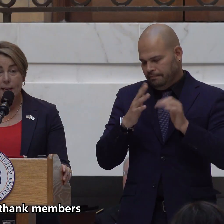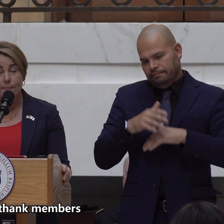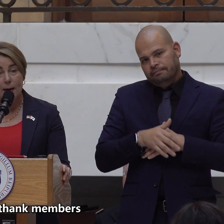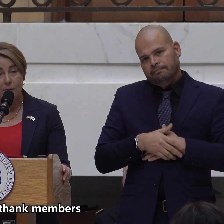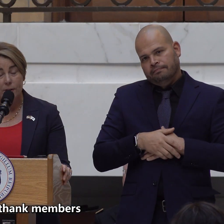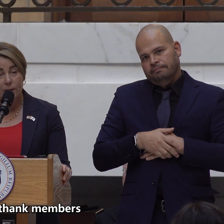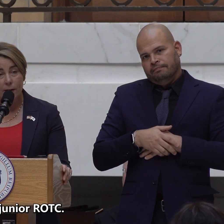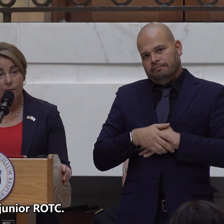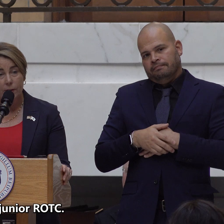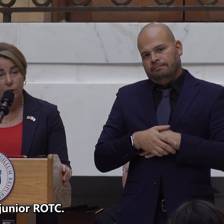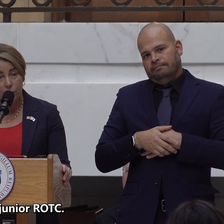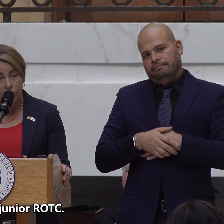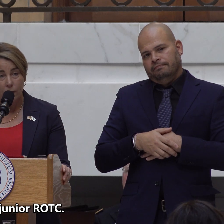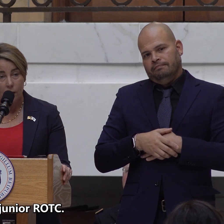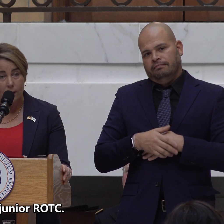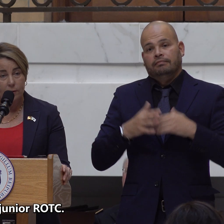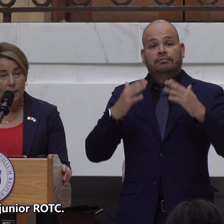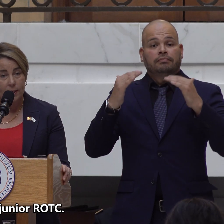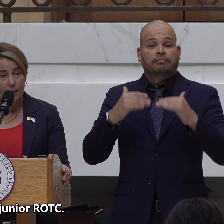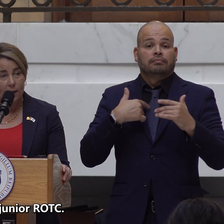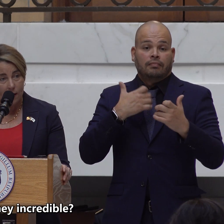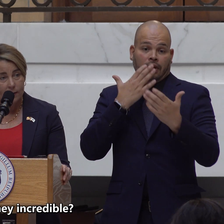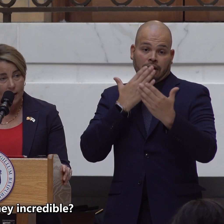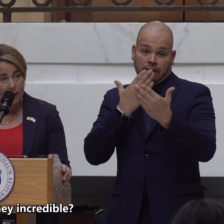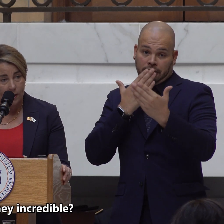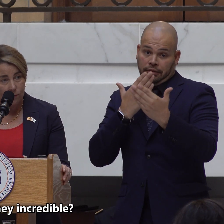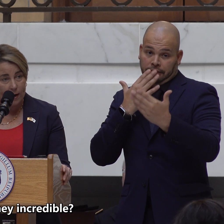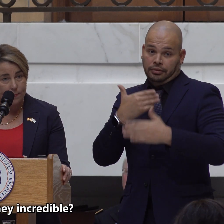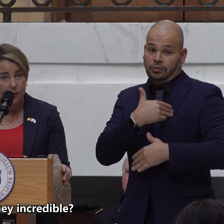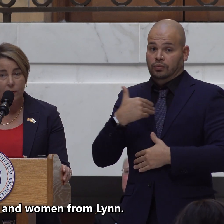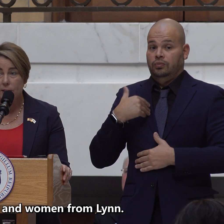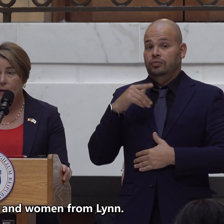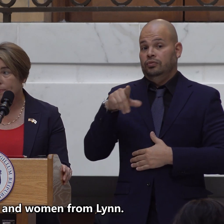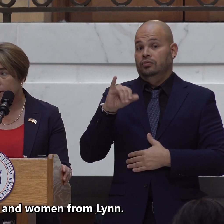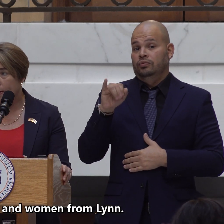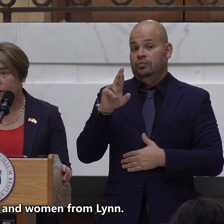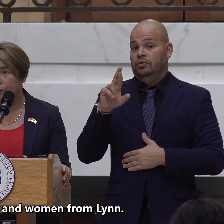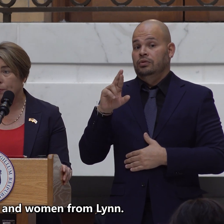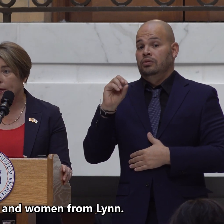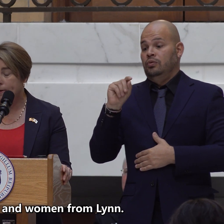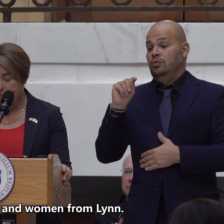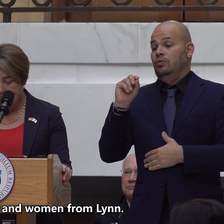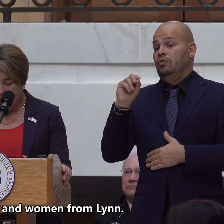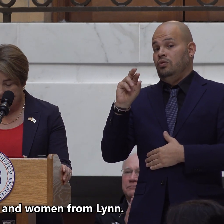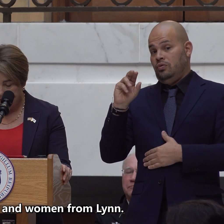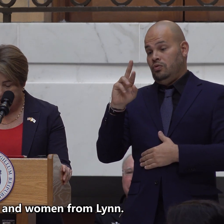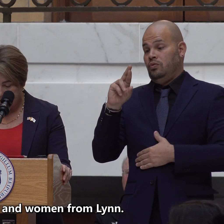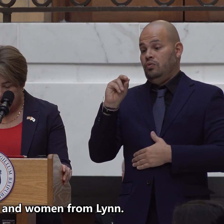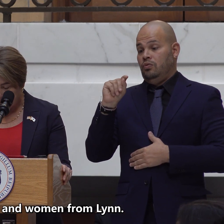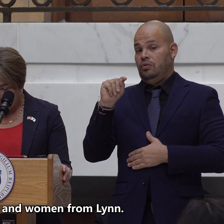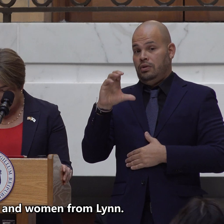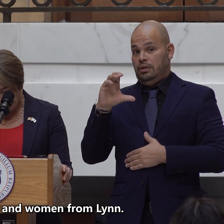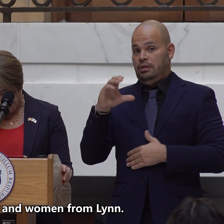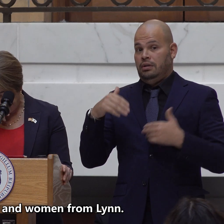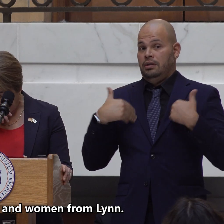I want to thank members of the junior ROTC. Aren't they incredible, those young men and women from Lynn?